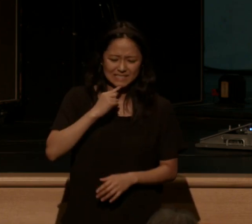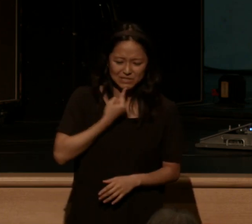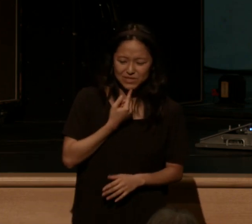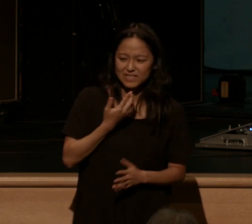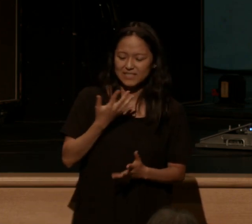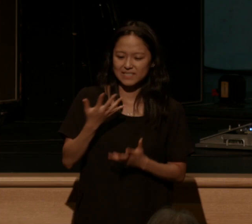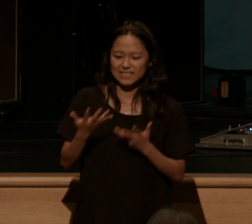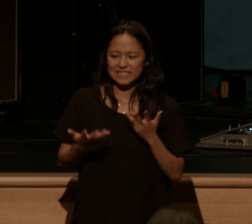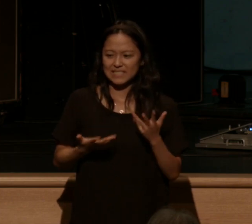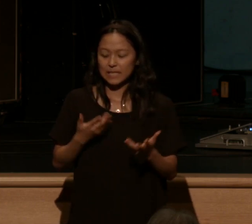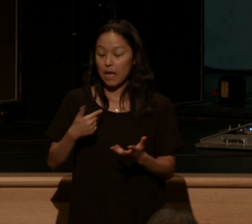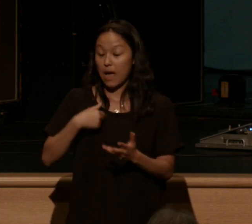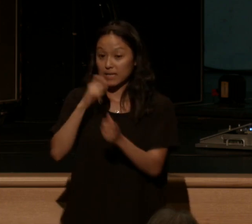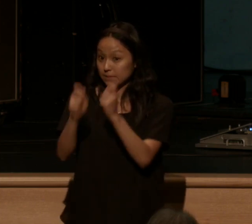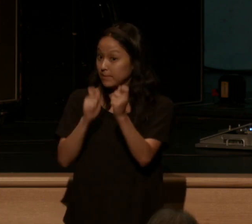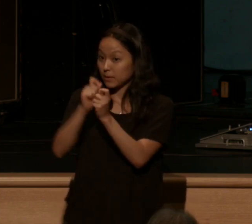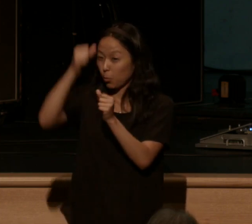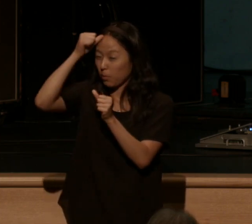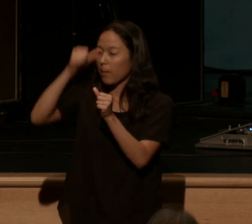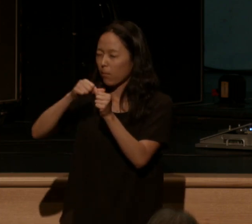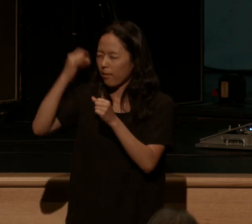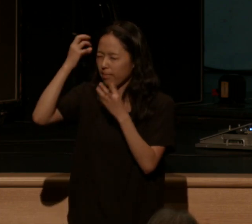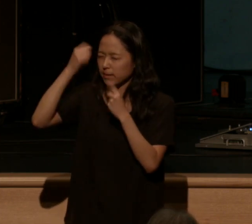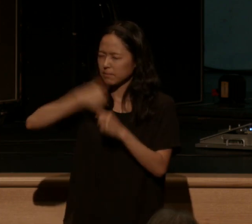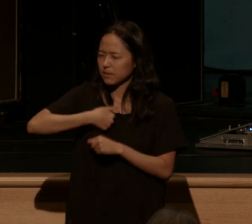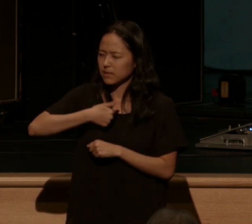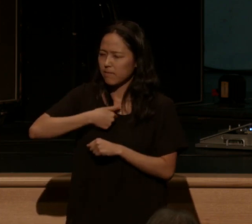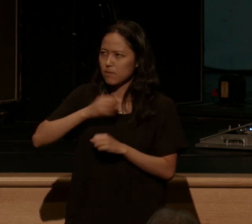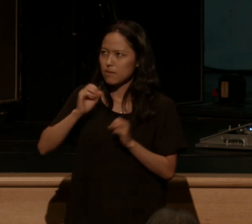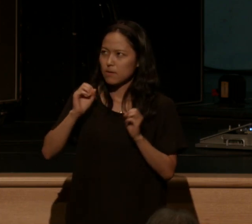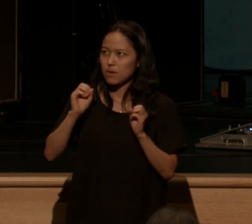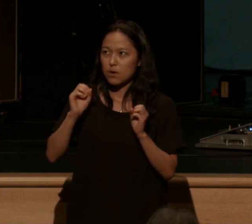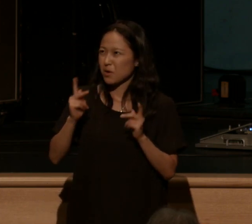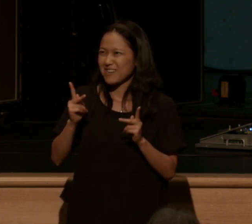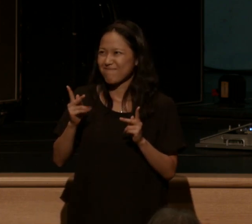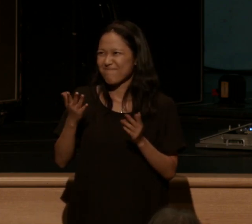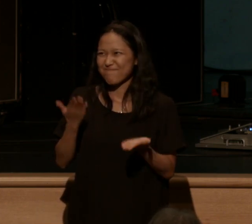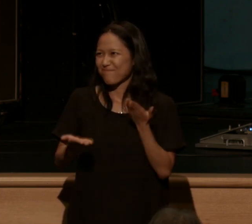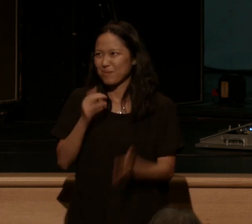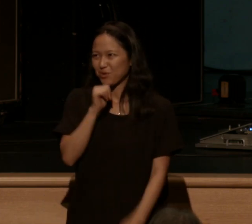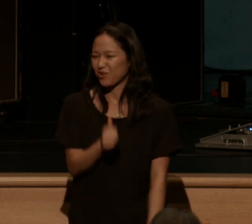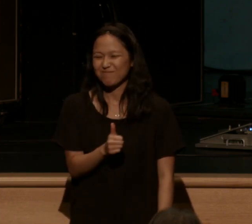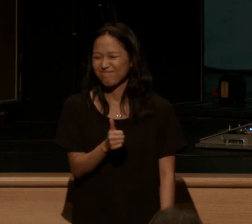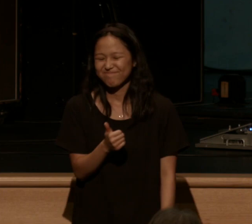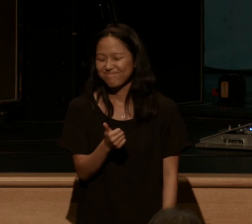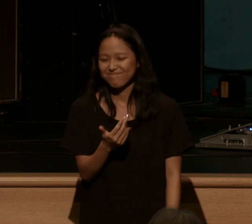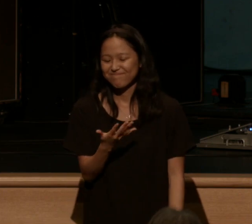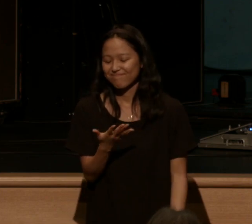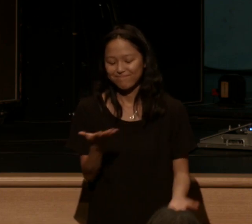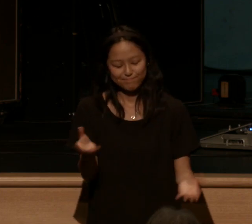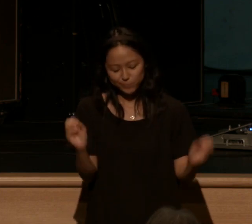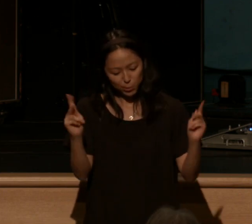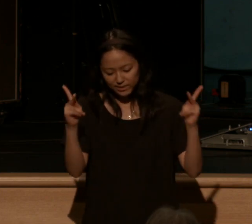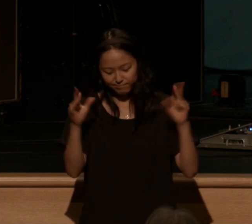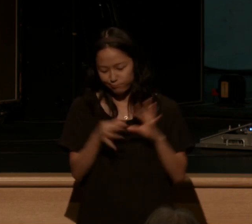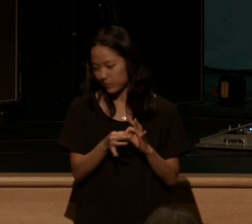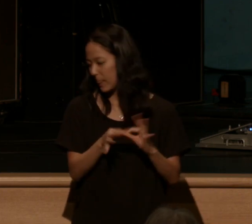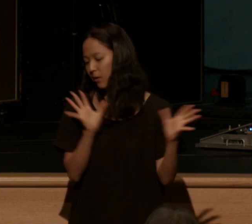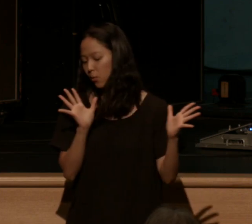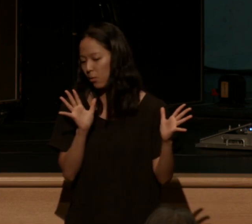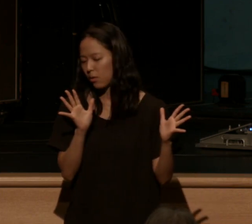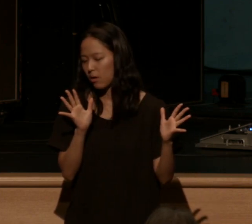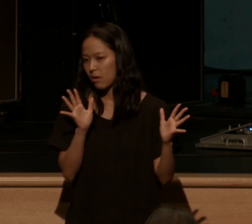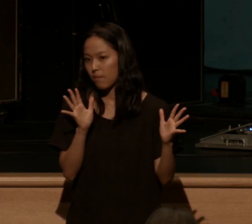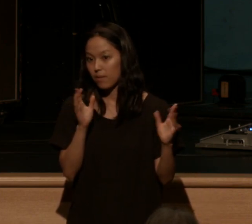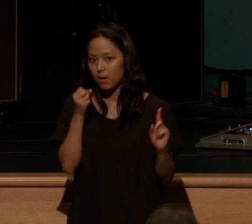And I specifically remember thinking to myself, okay, here we go. This isn't going to happen. So be it. And then all of a